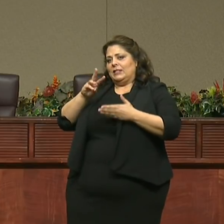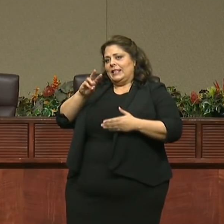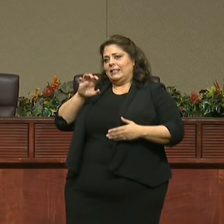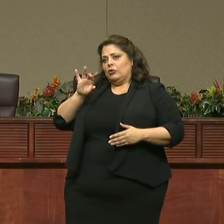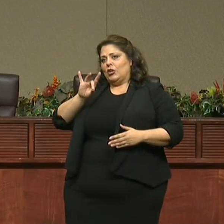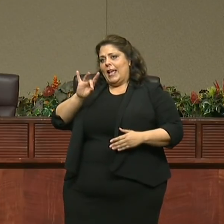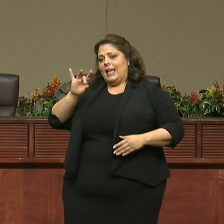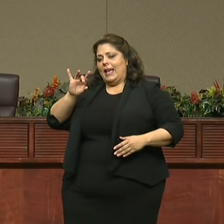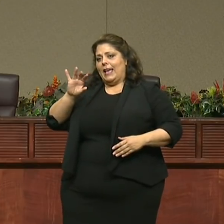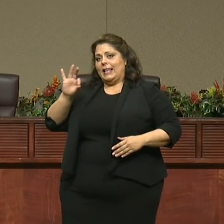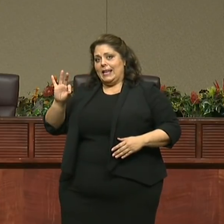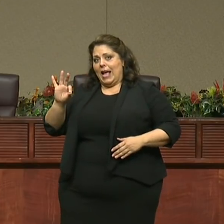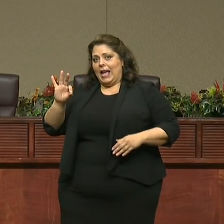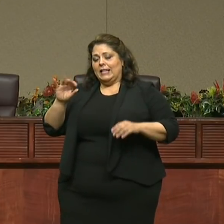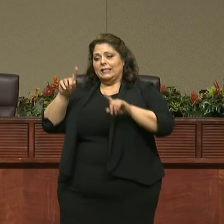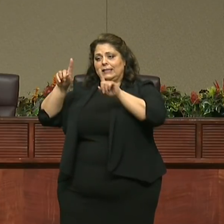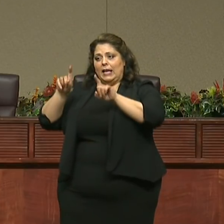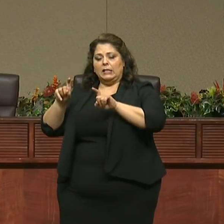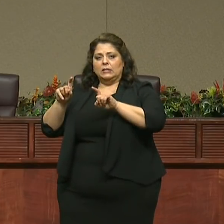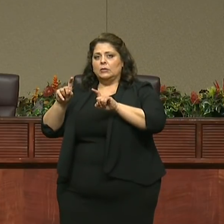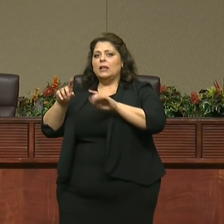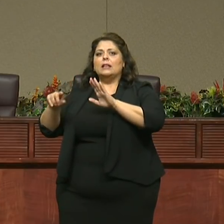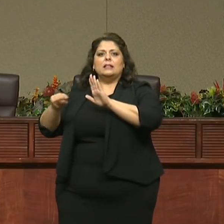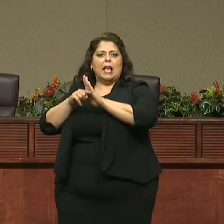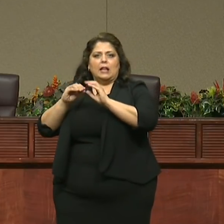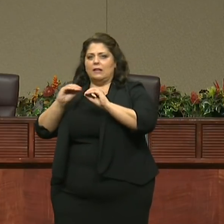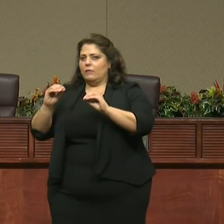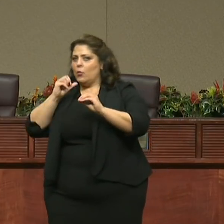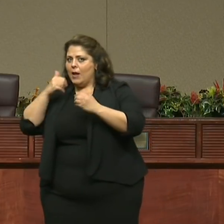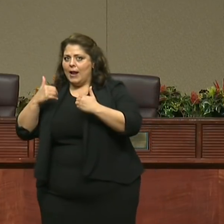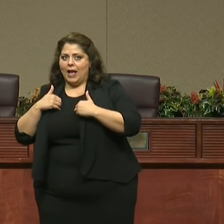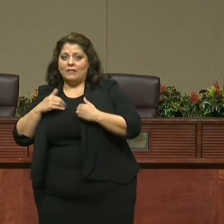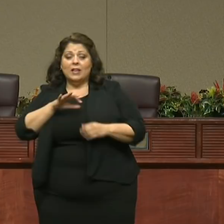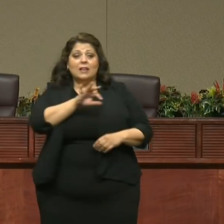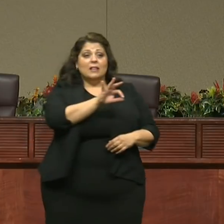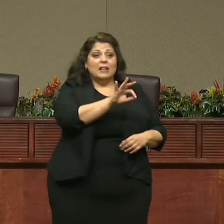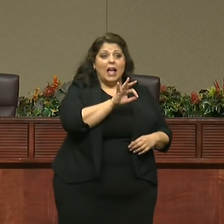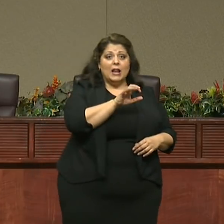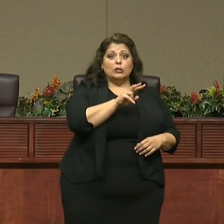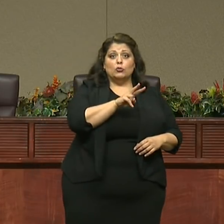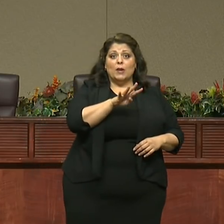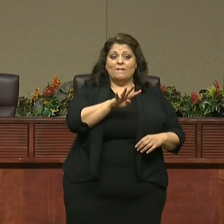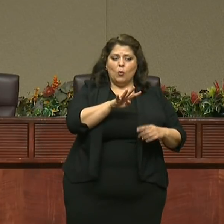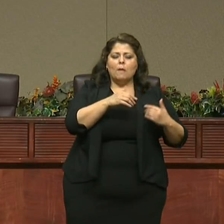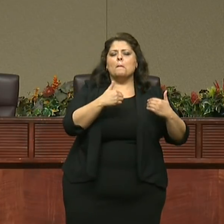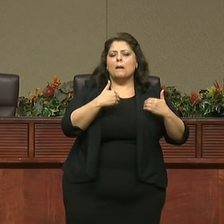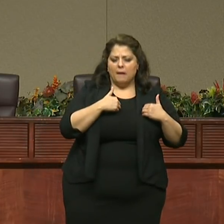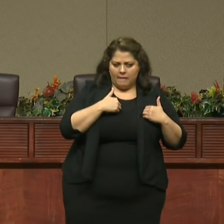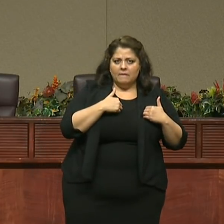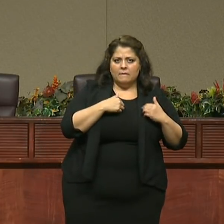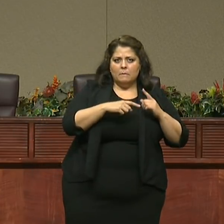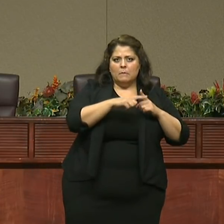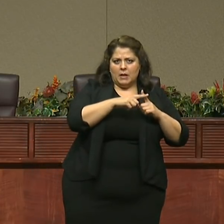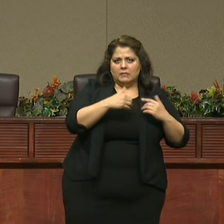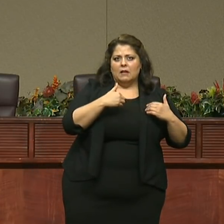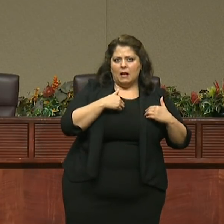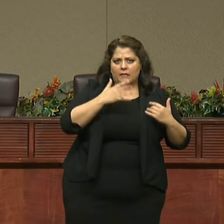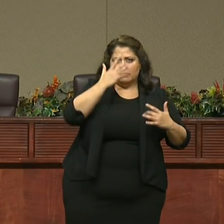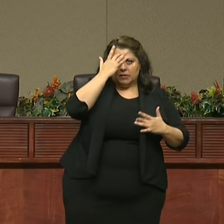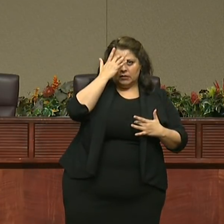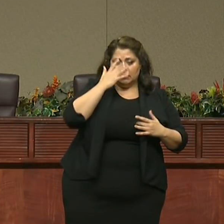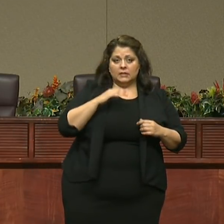7,689 negative tests with 924 positive. That's a